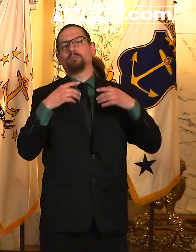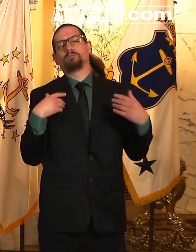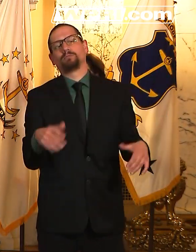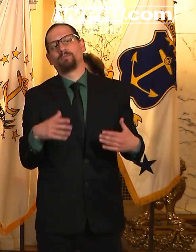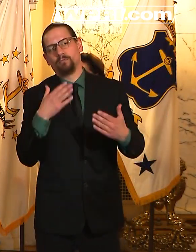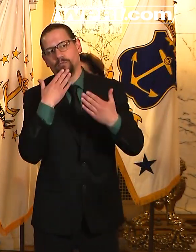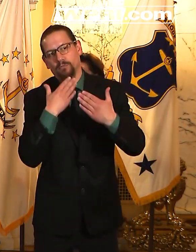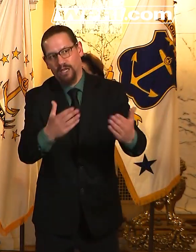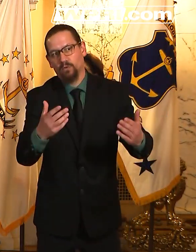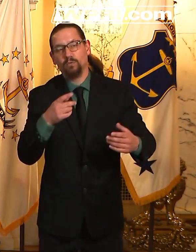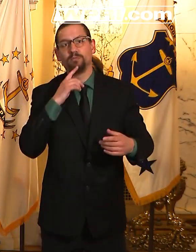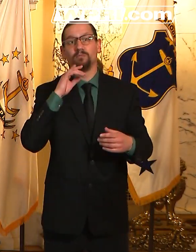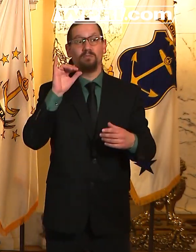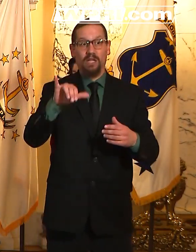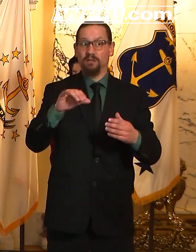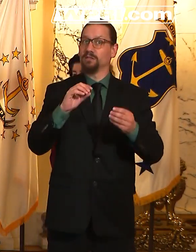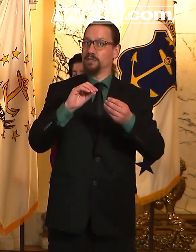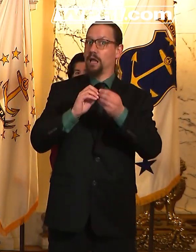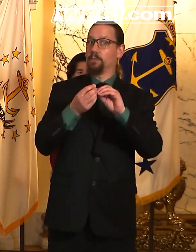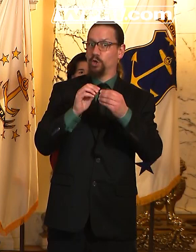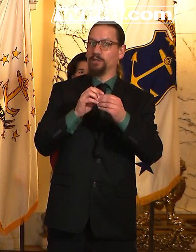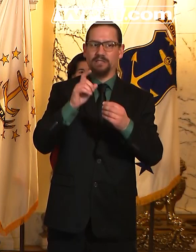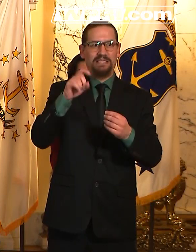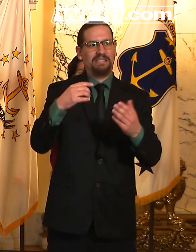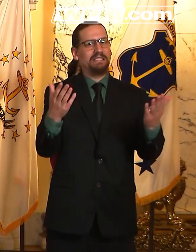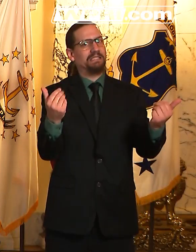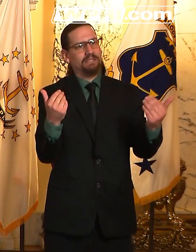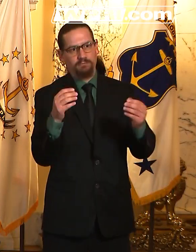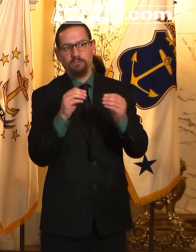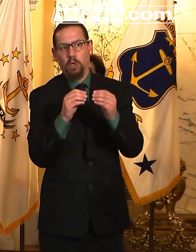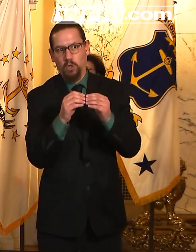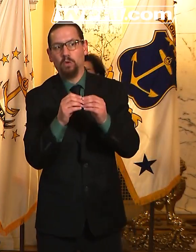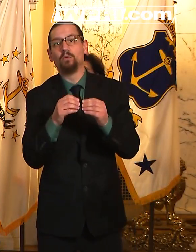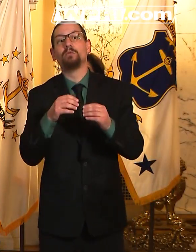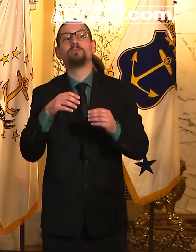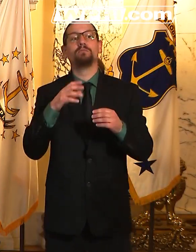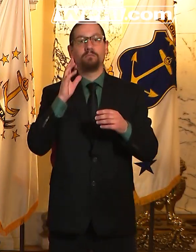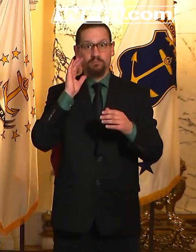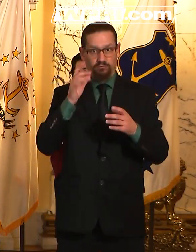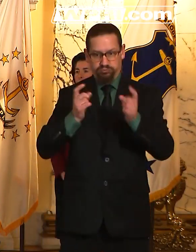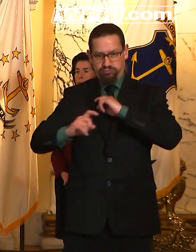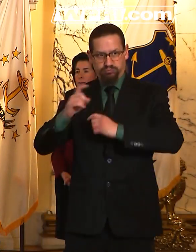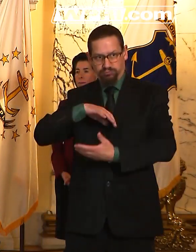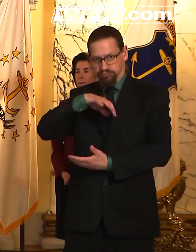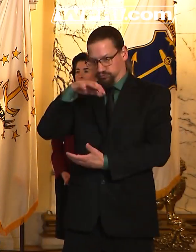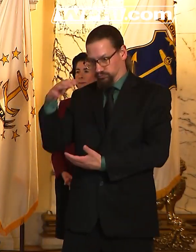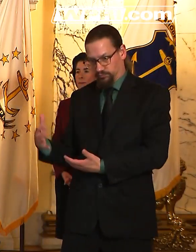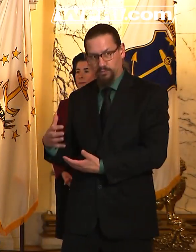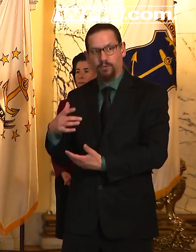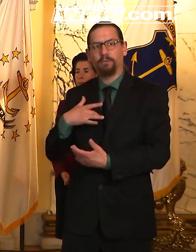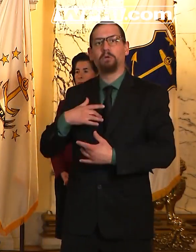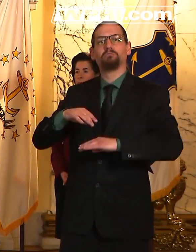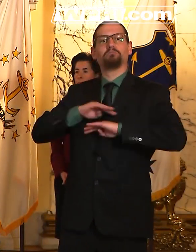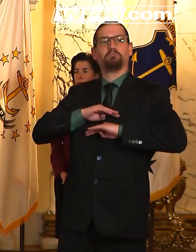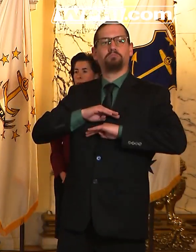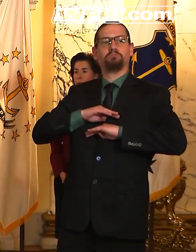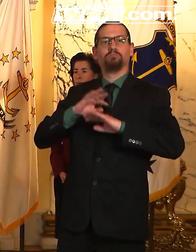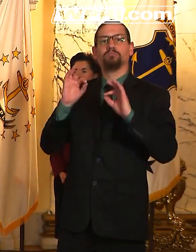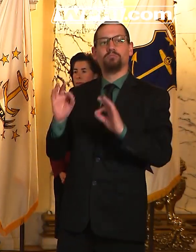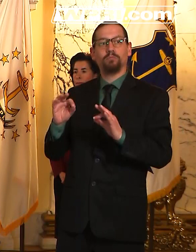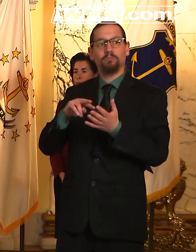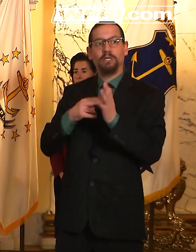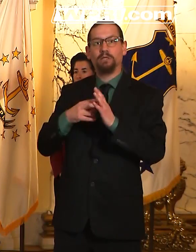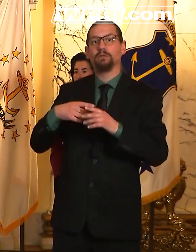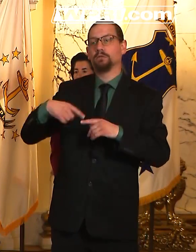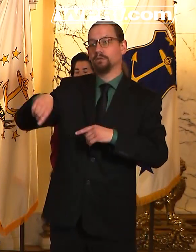part piece where we are working very aggressively towards, we need to test the prioritized population that